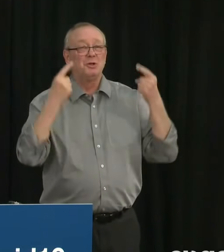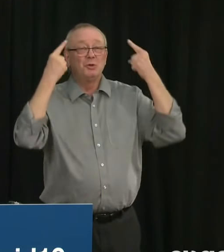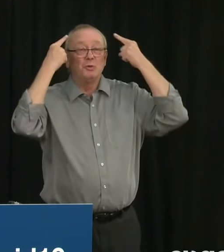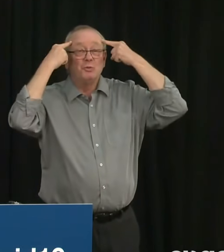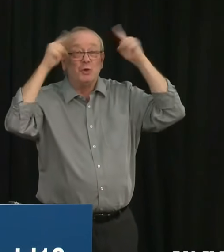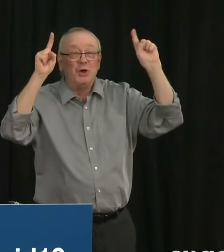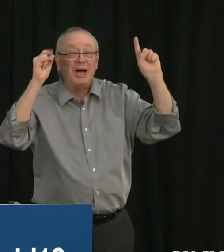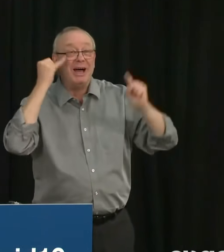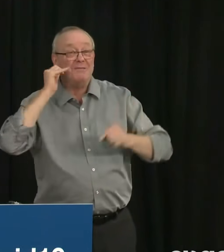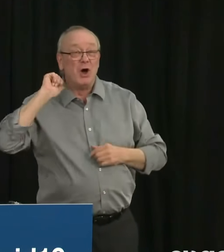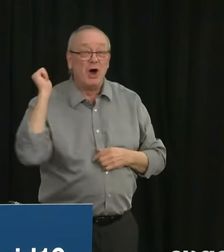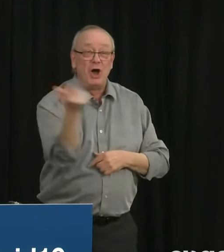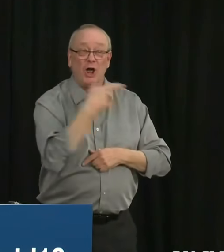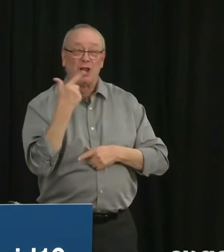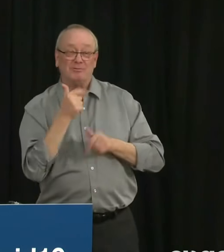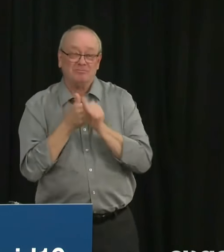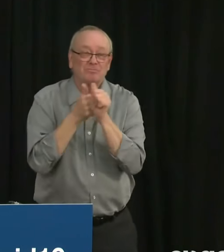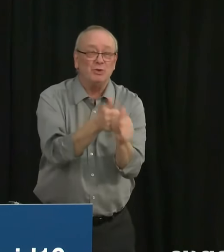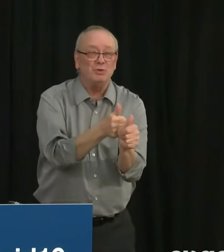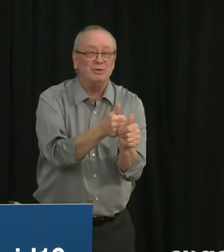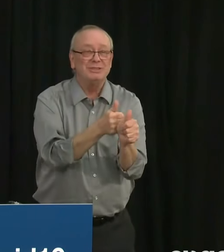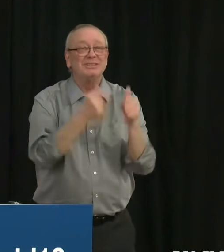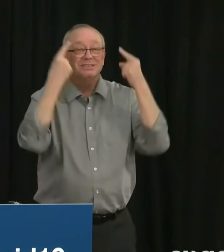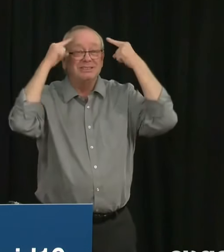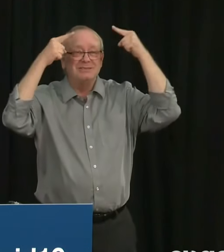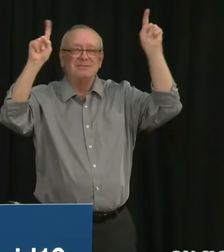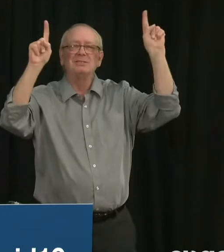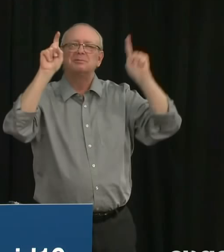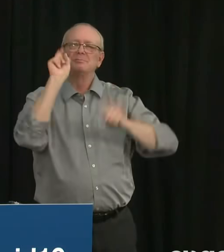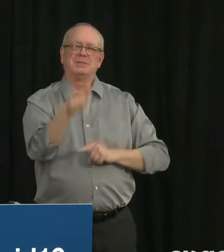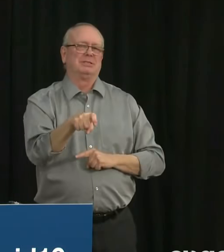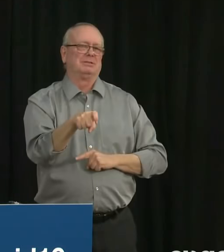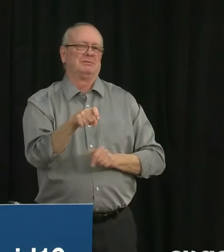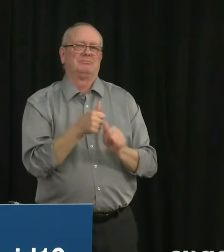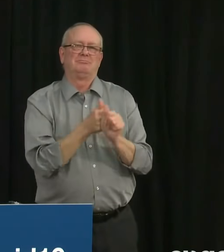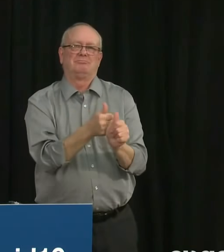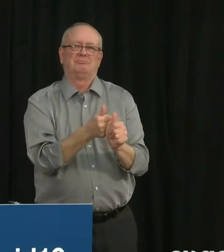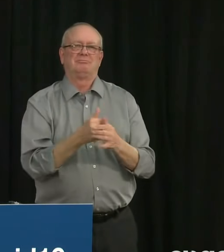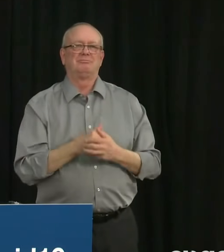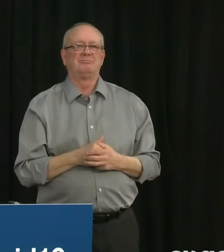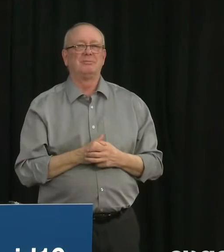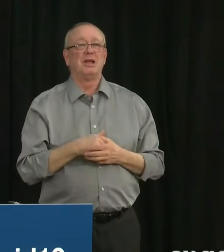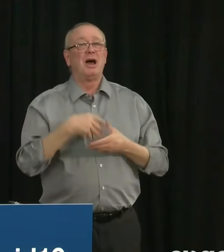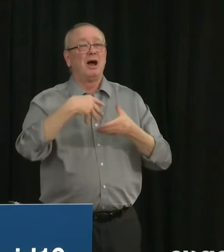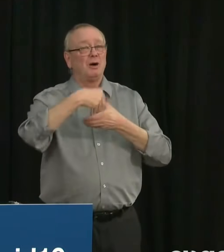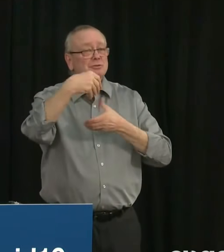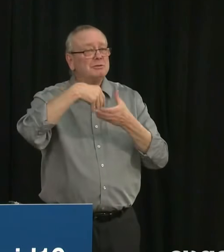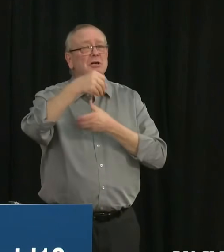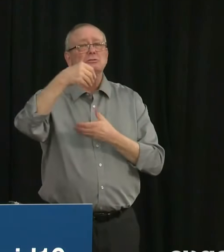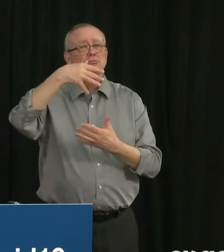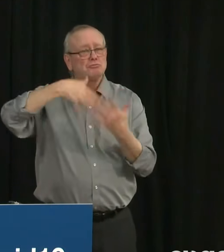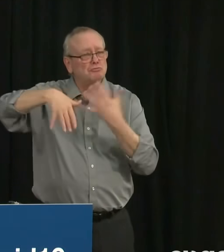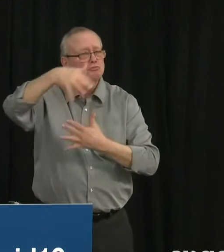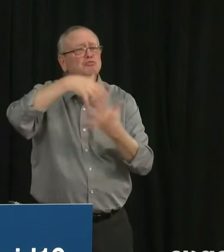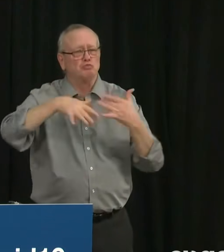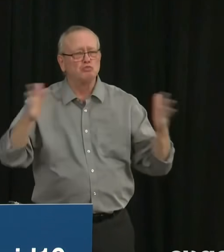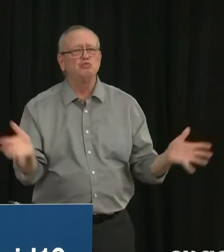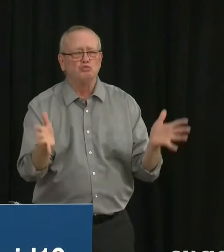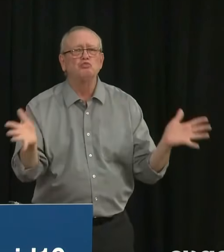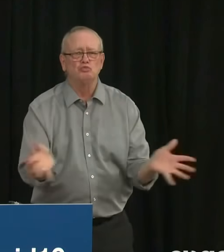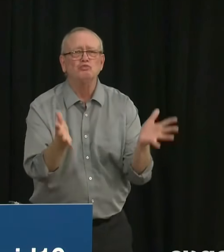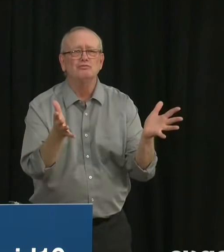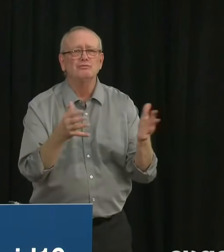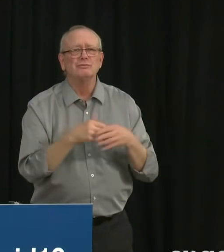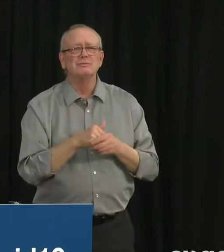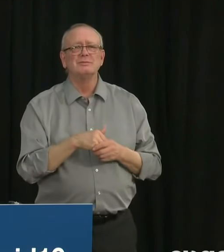us all that there are clear benefits to socializing outdoors whenever possible. Our province has so many wonderful ways to